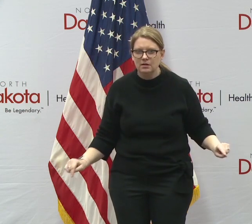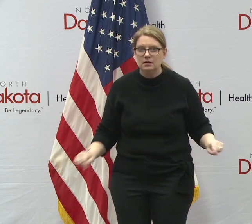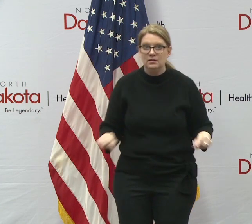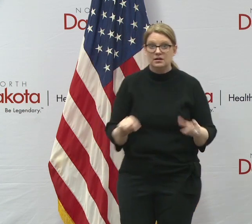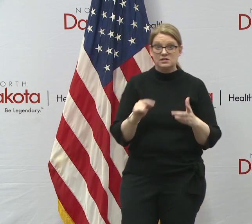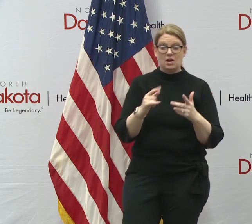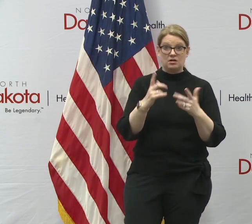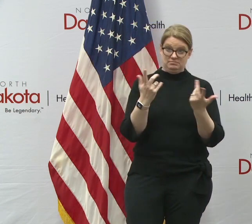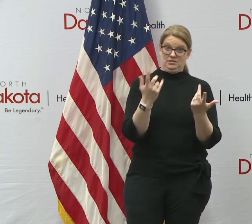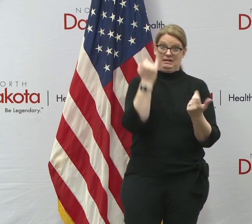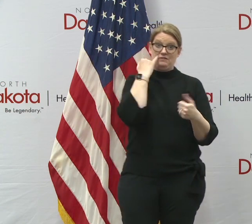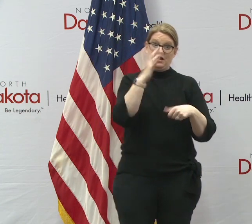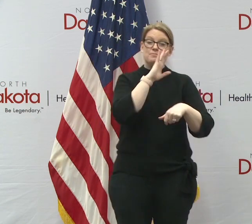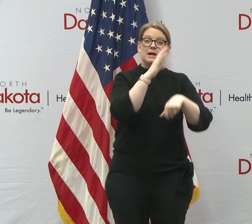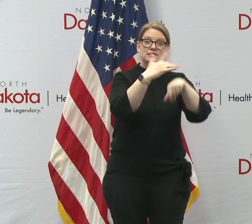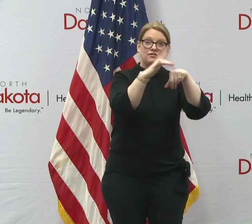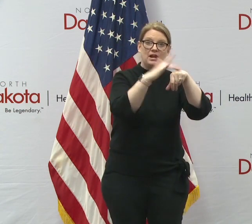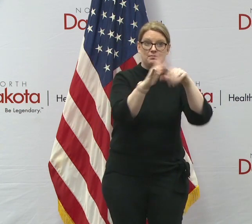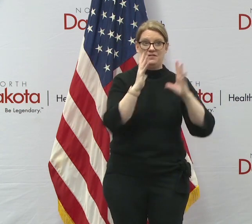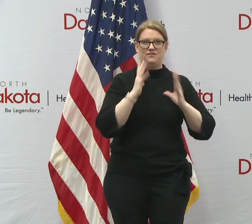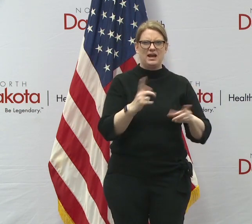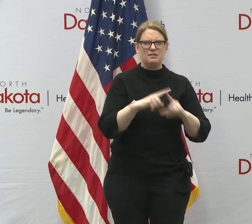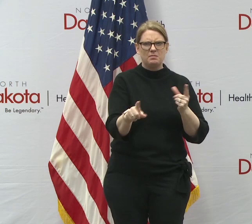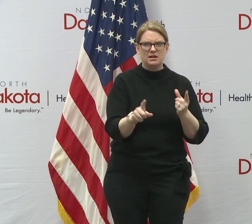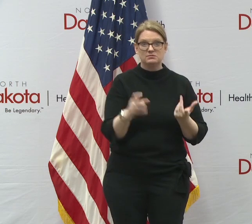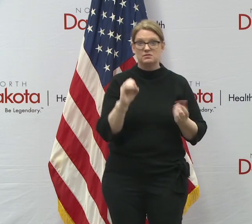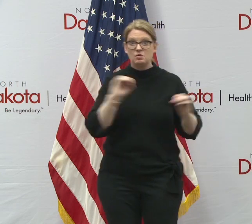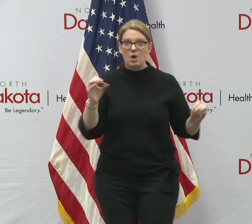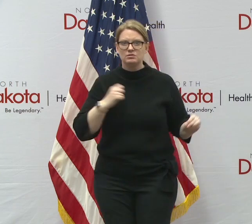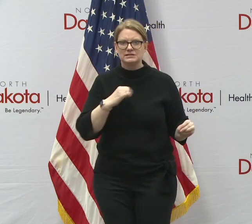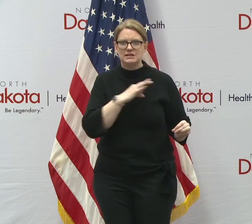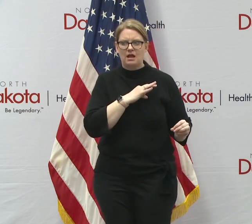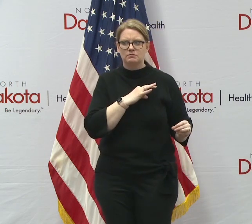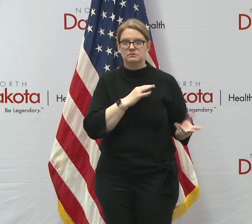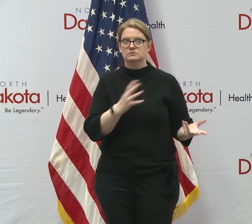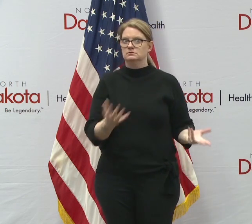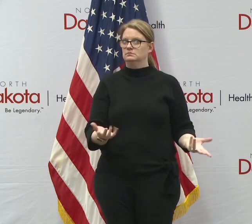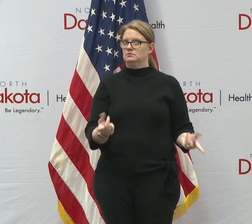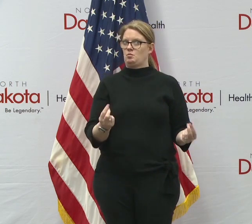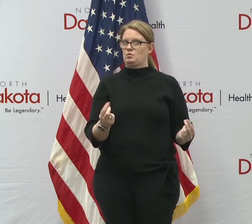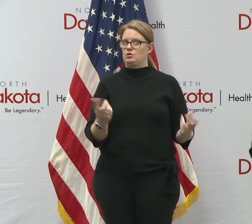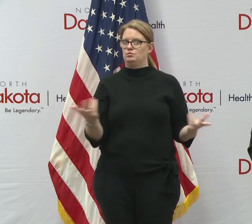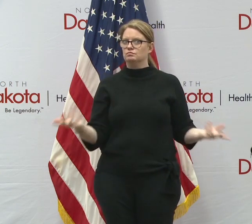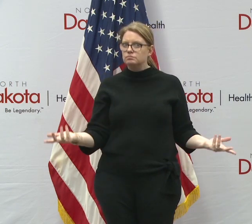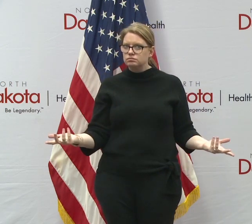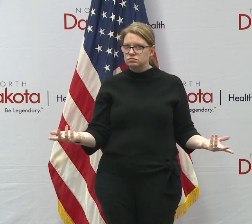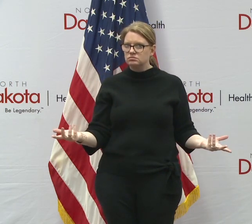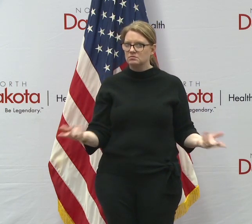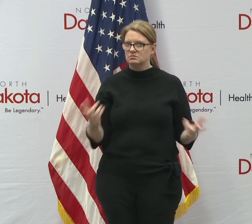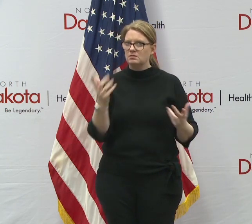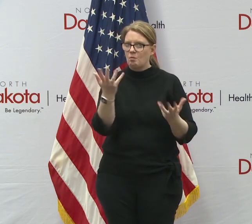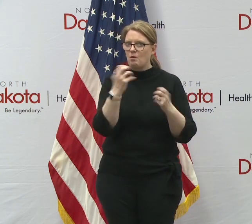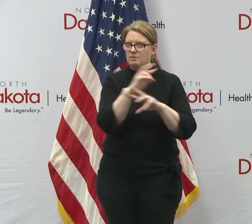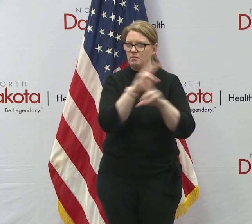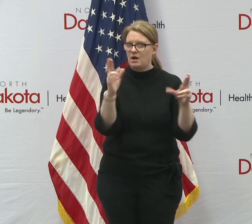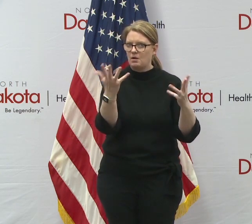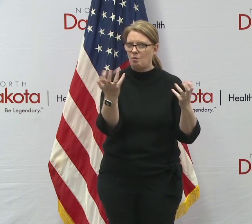got staffing needs to do that. And in the case of, again, when we talk about things like,